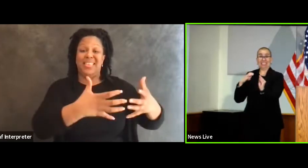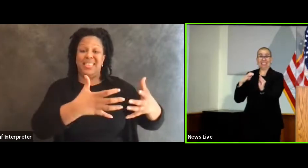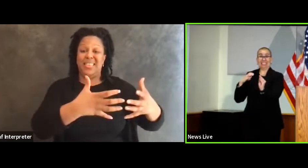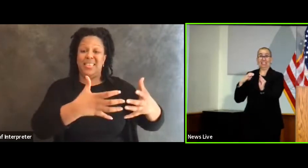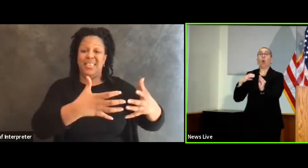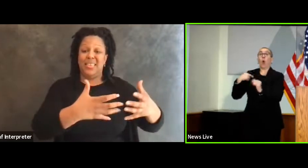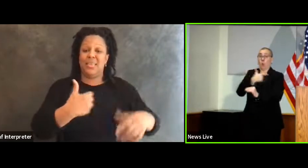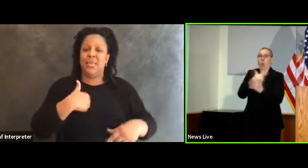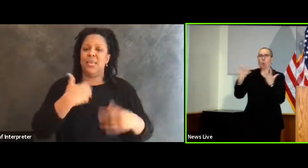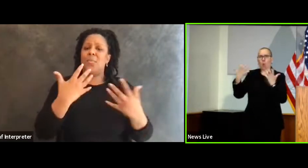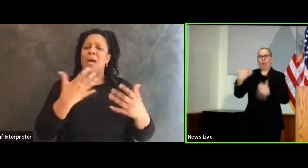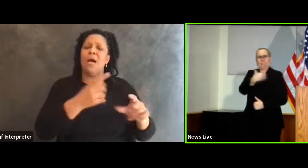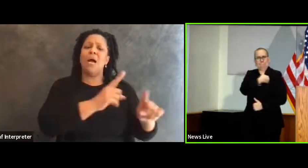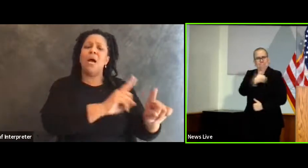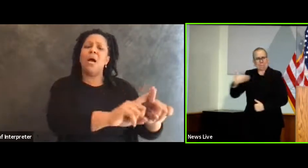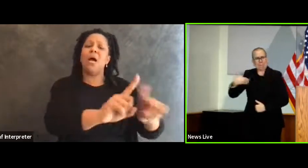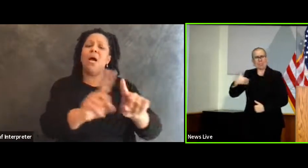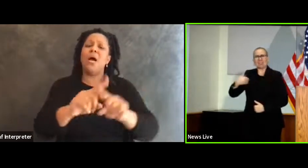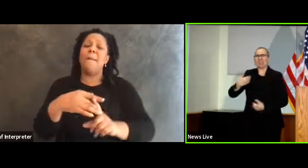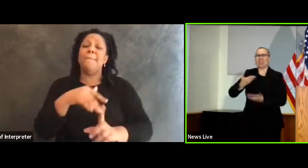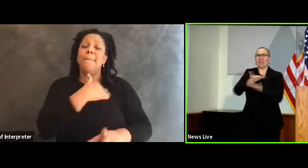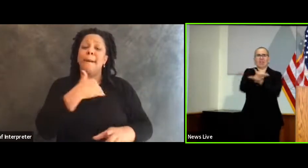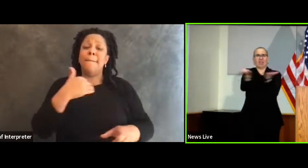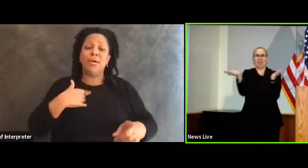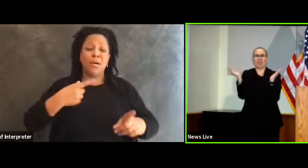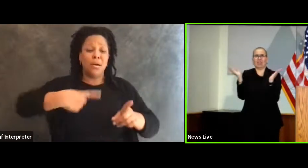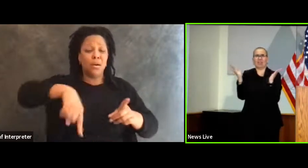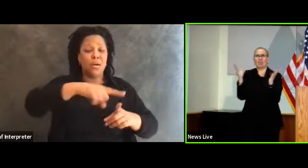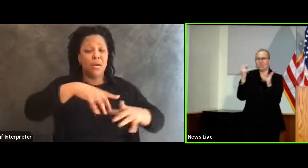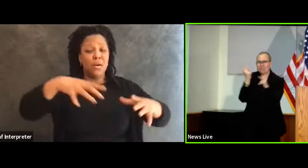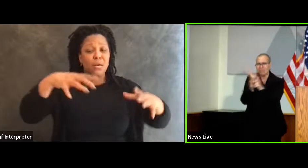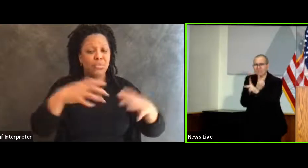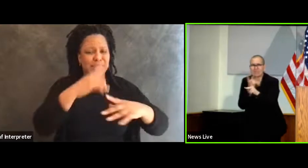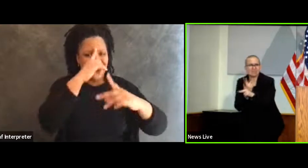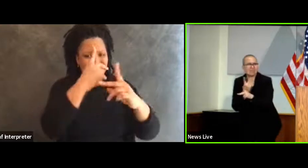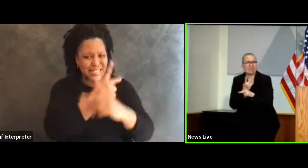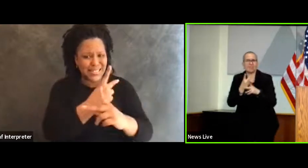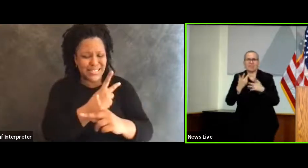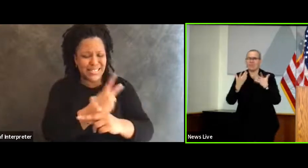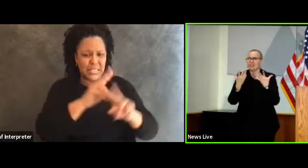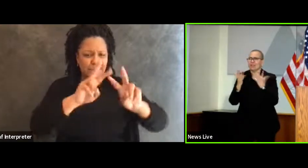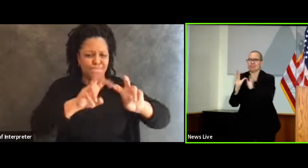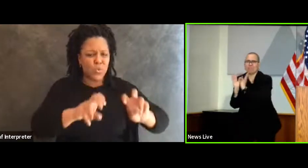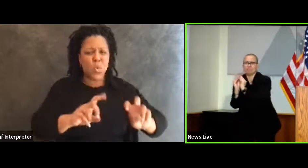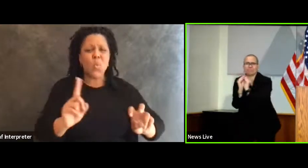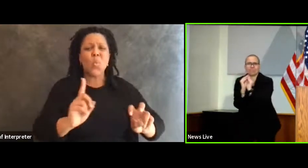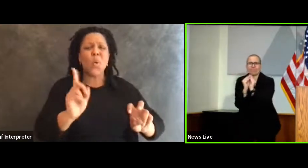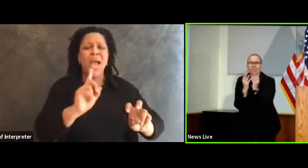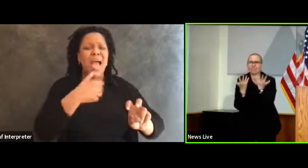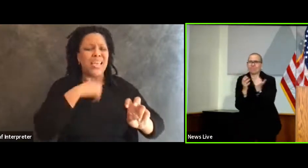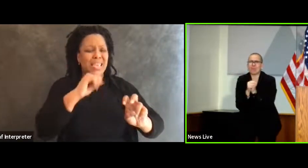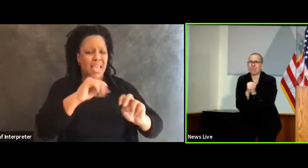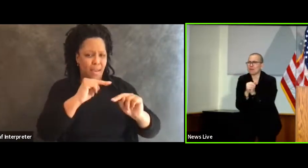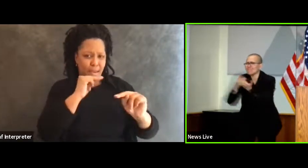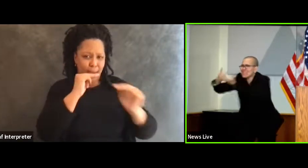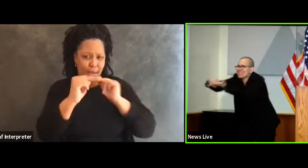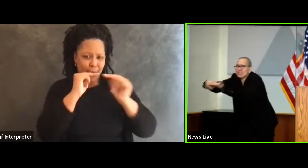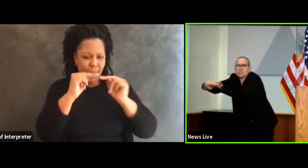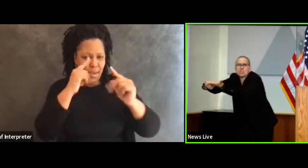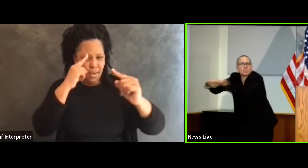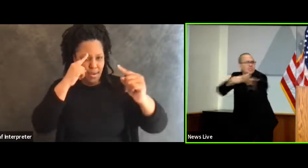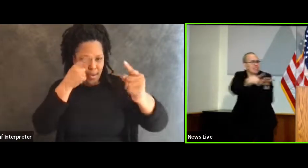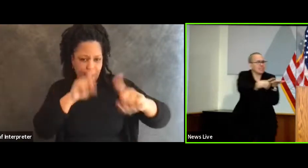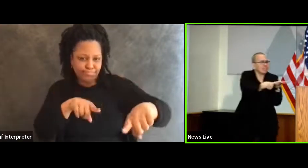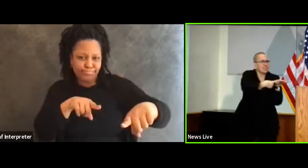that conference committee to figure out where the middle is and to bring a great bill back to the House and Senate. We